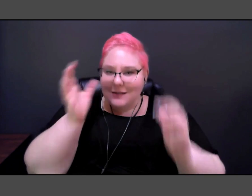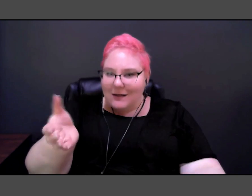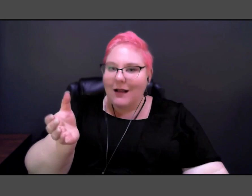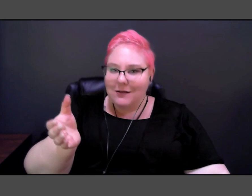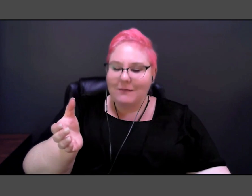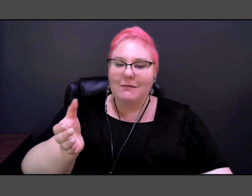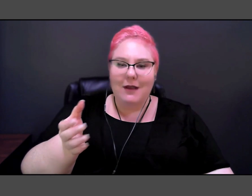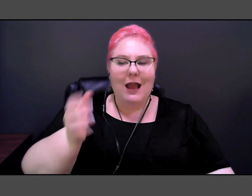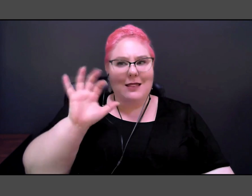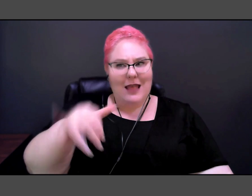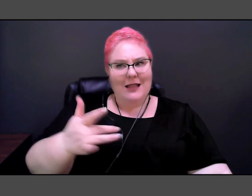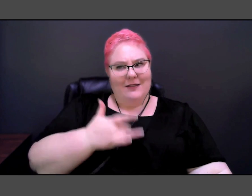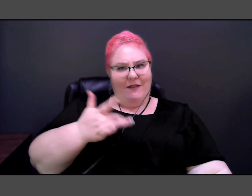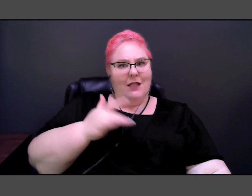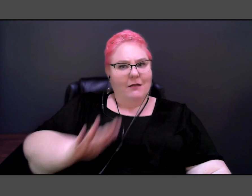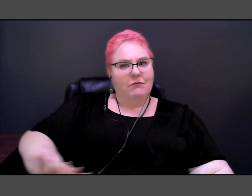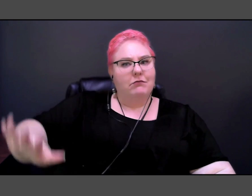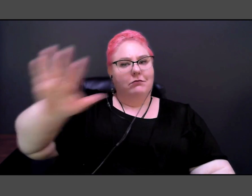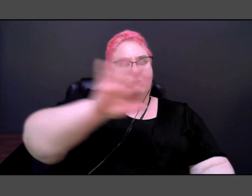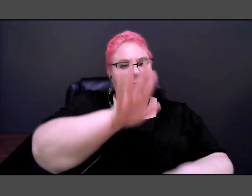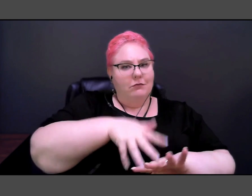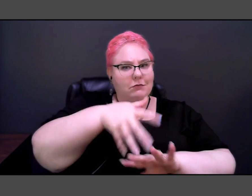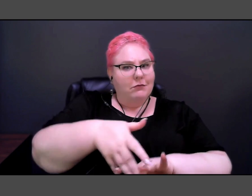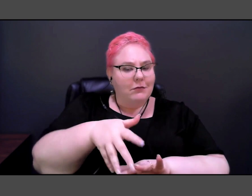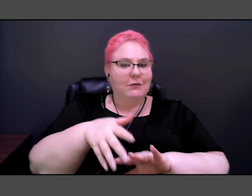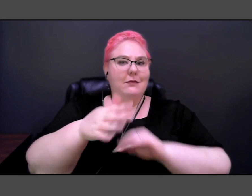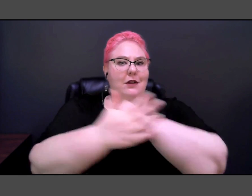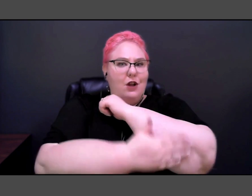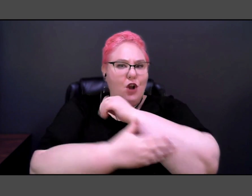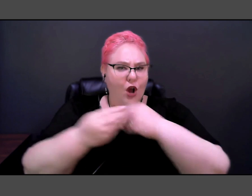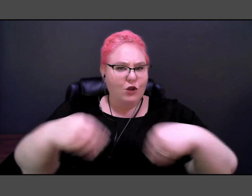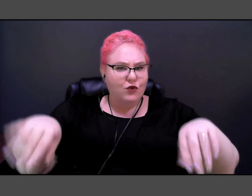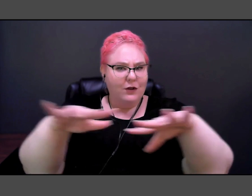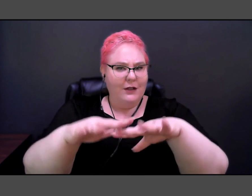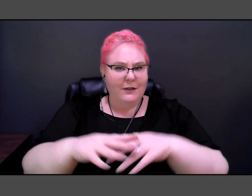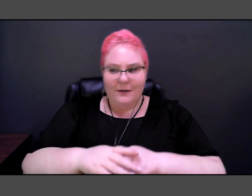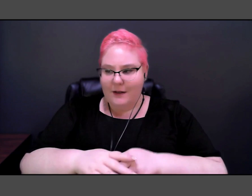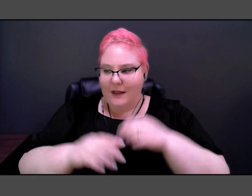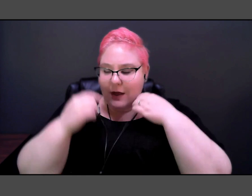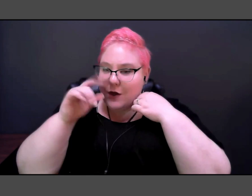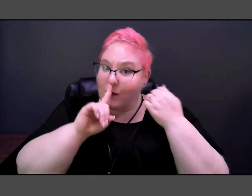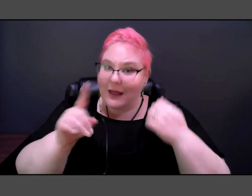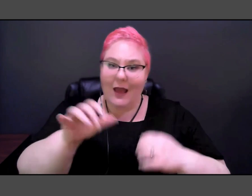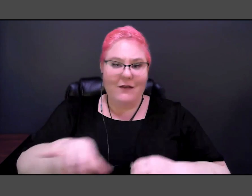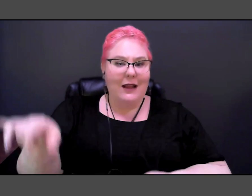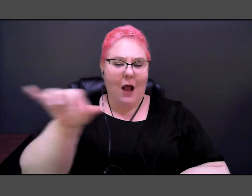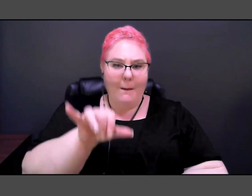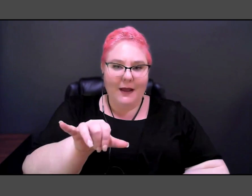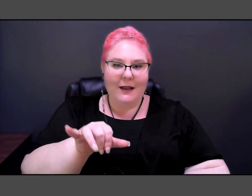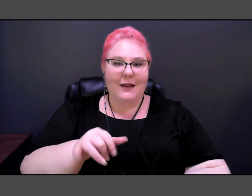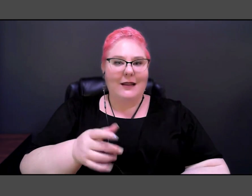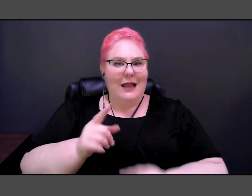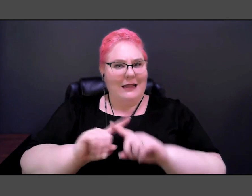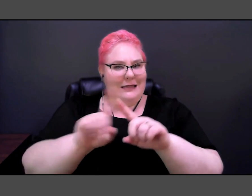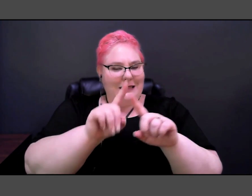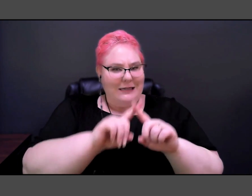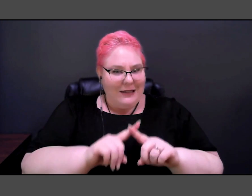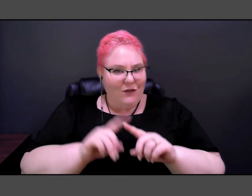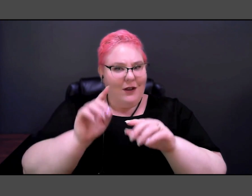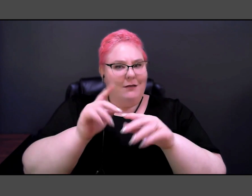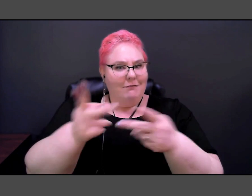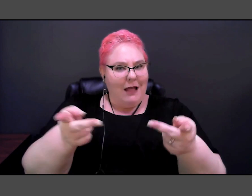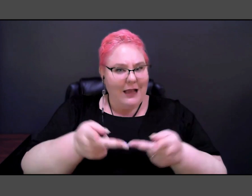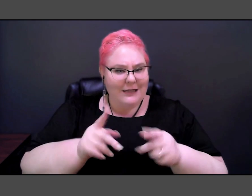country. That was the one thing they really had in common. So many places were different, but so